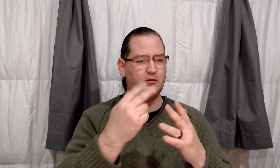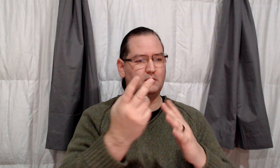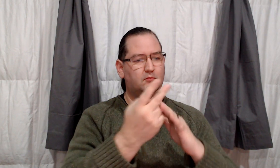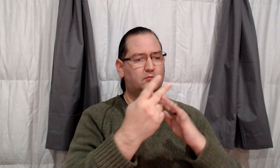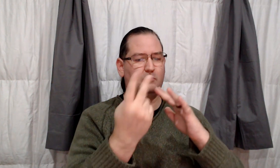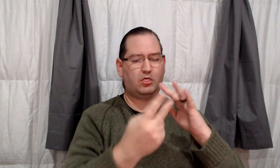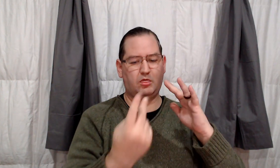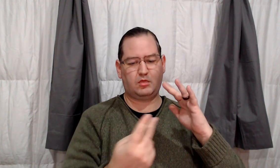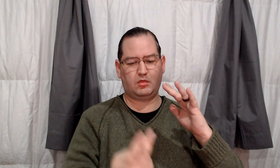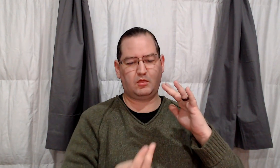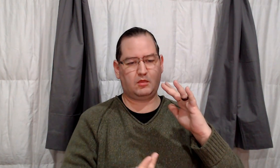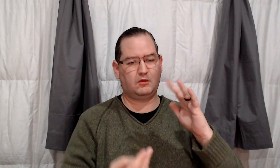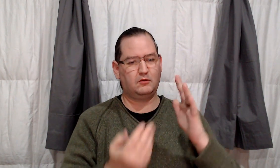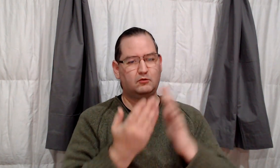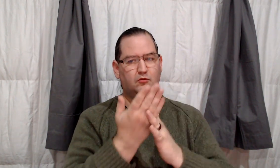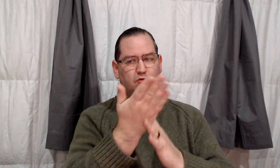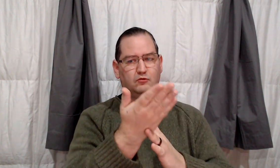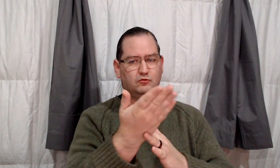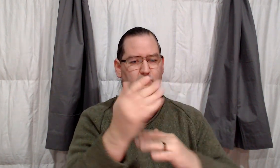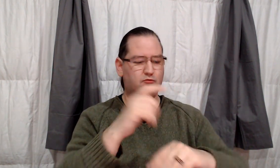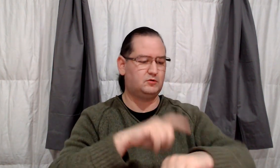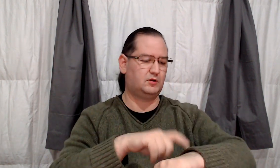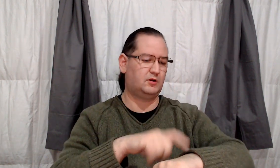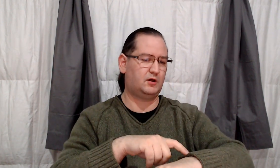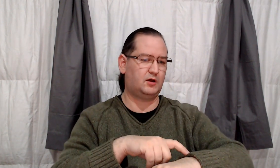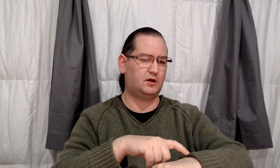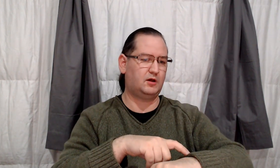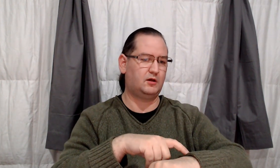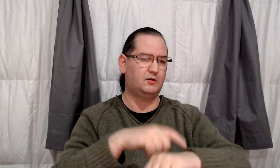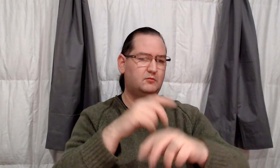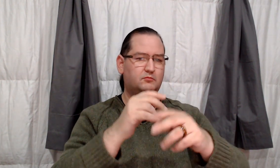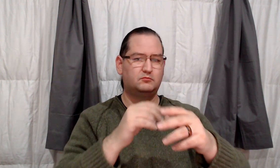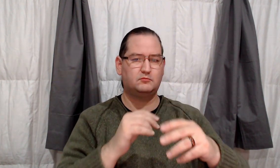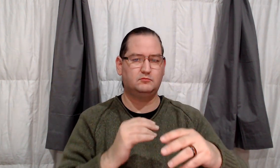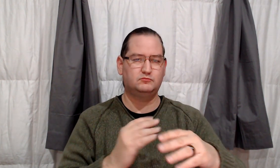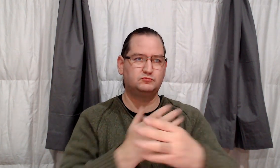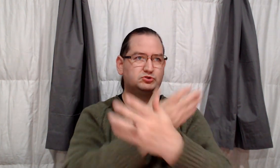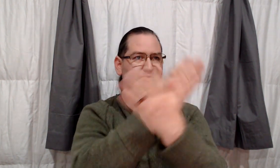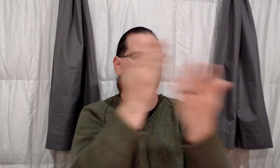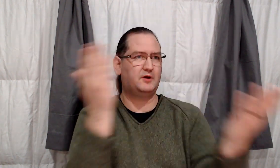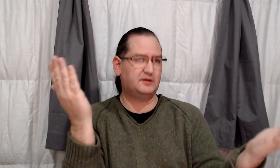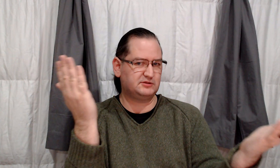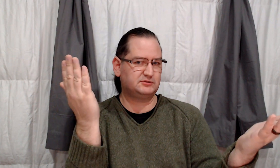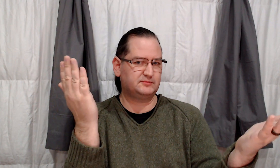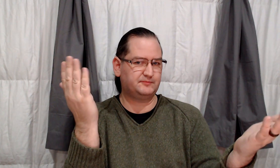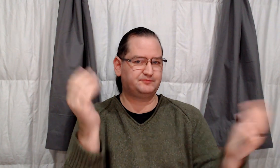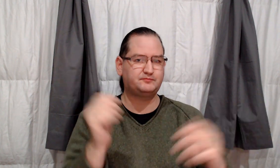That wonderful free-floating place of effortless relaxation and letting go.